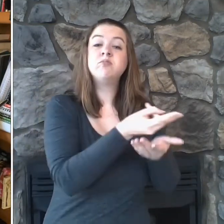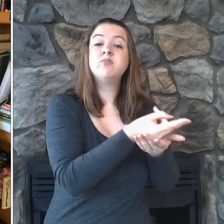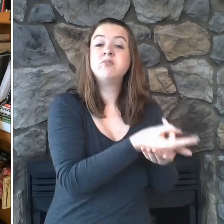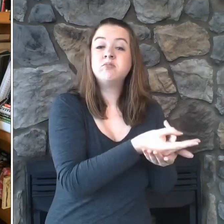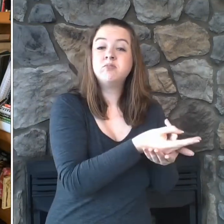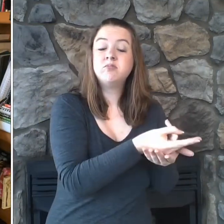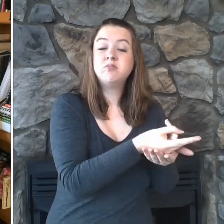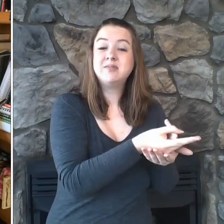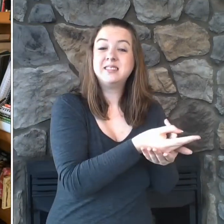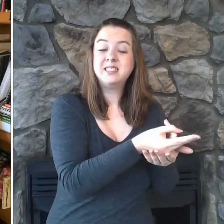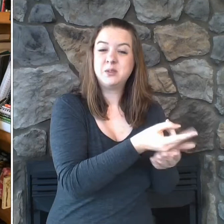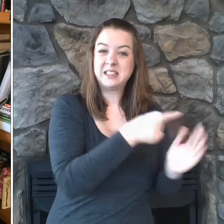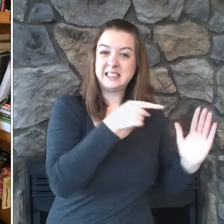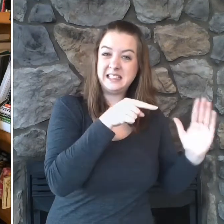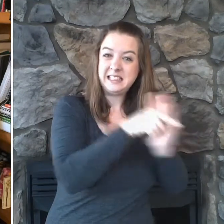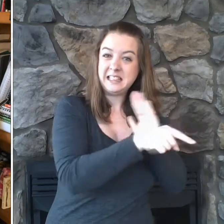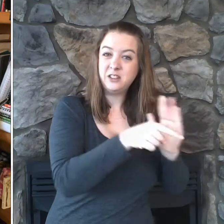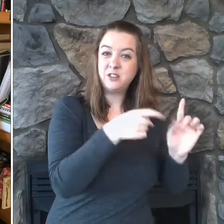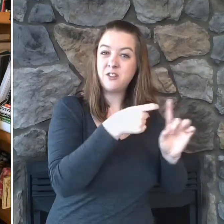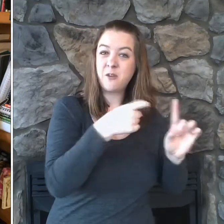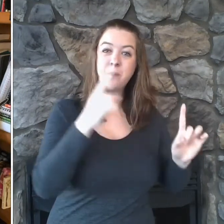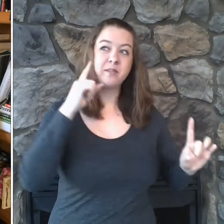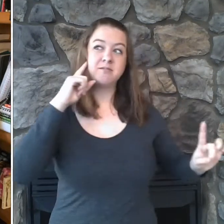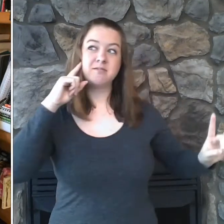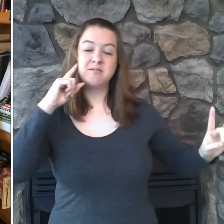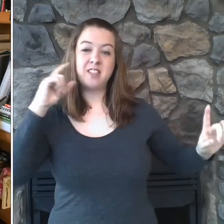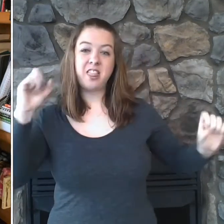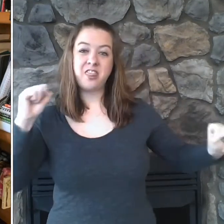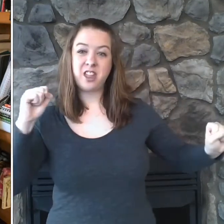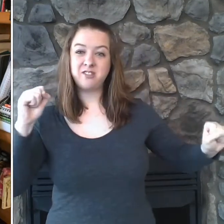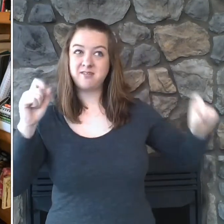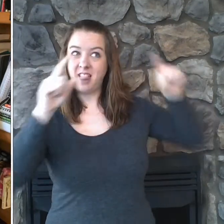there, killed by the lightning arrow of thunder.